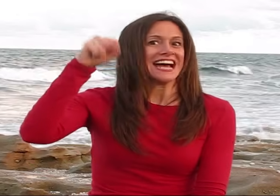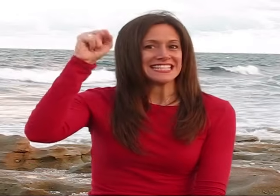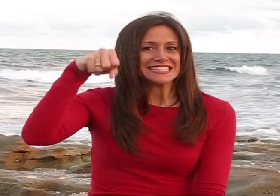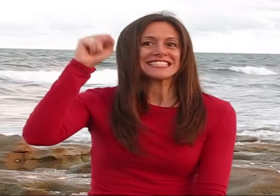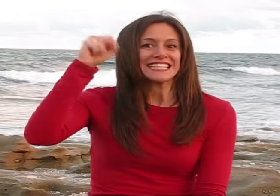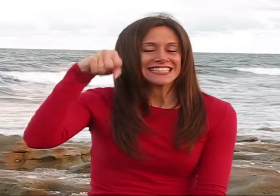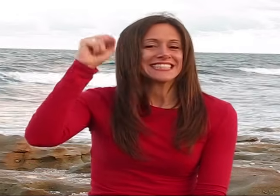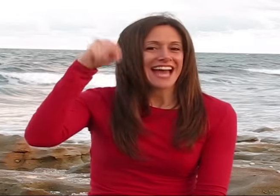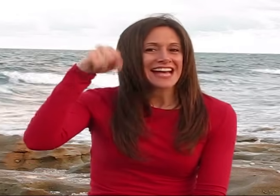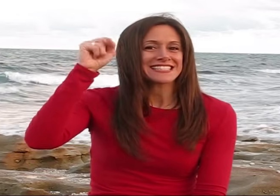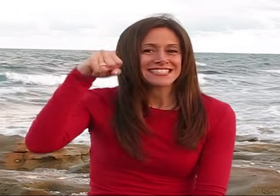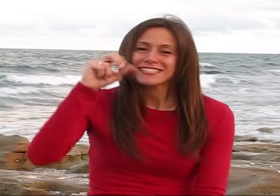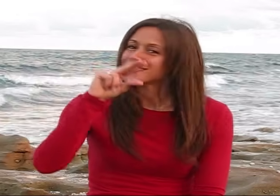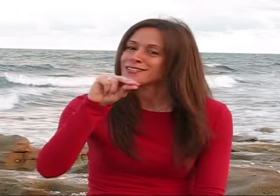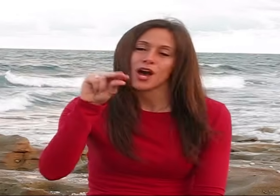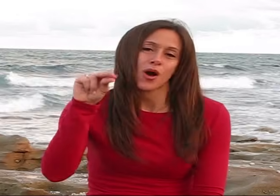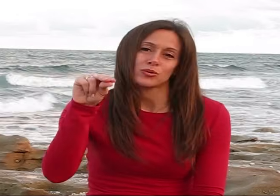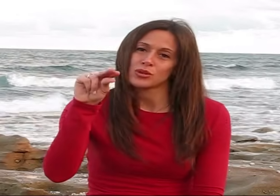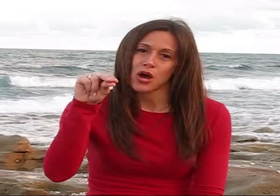Yes, yes, no, no.